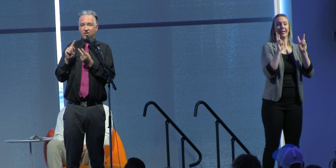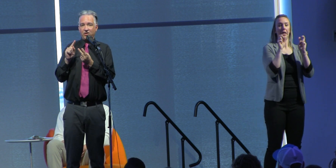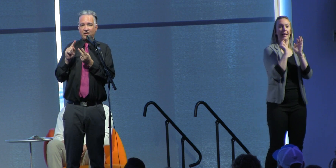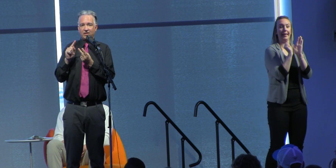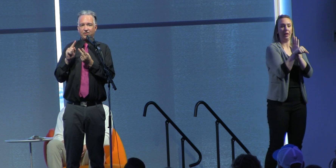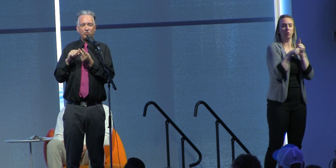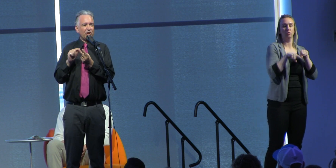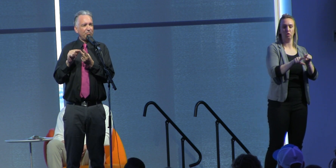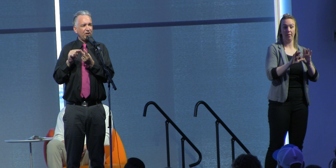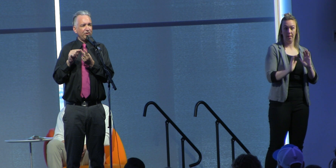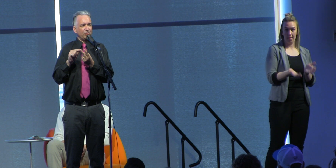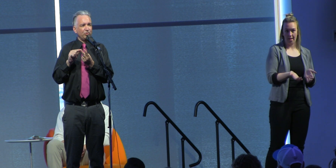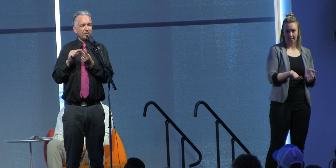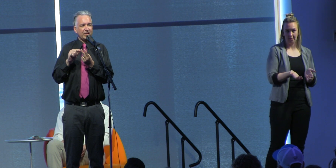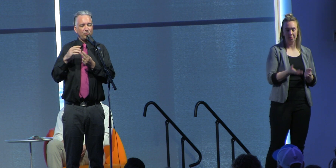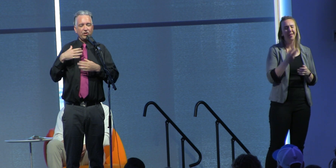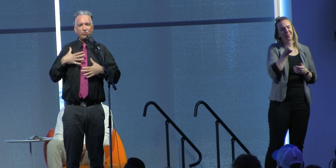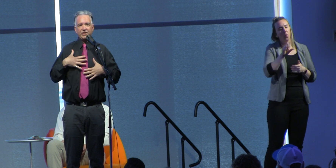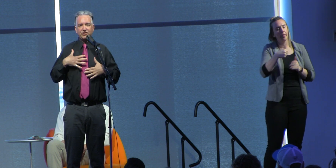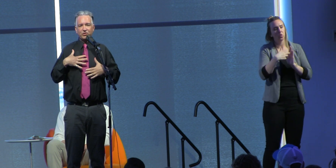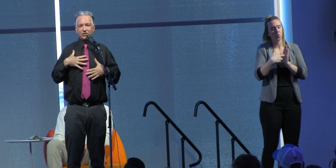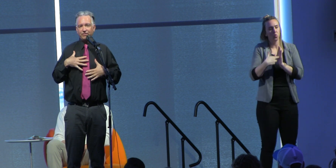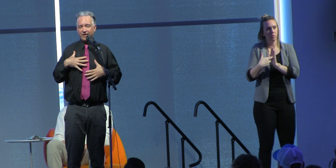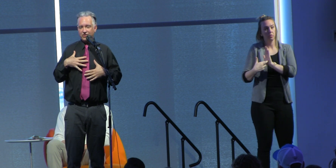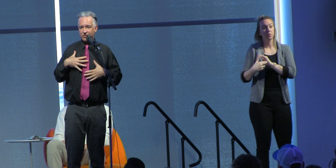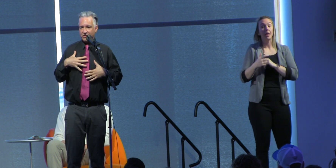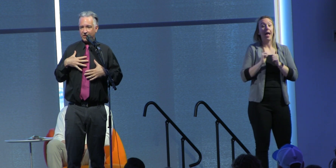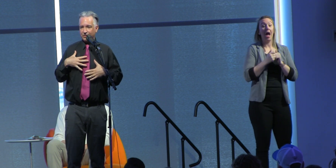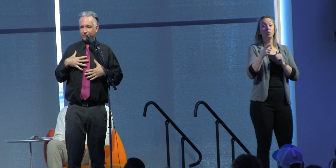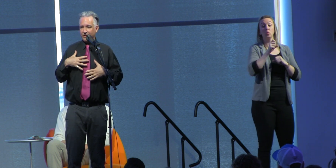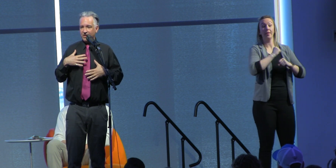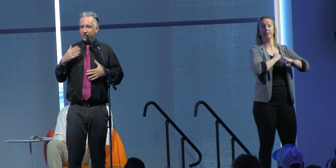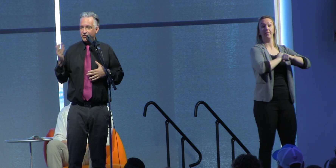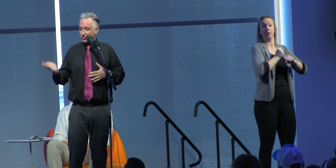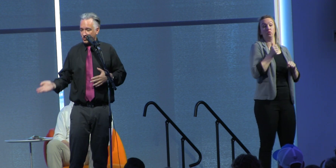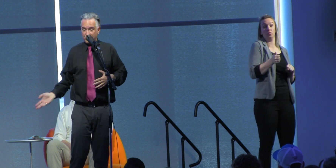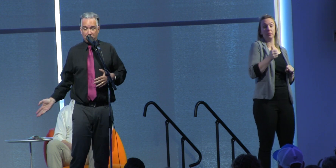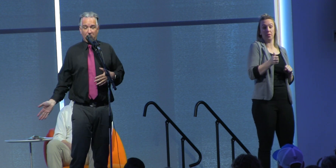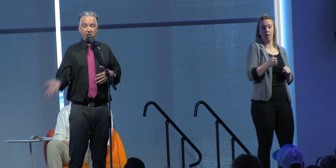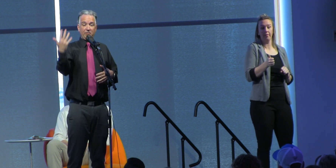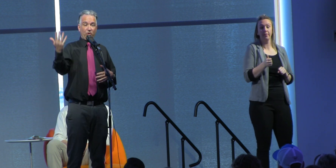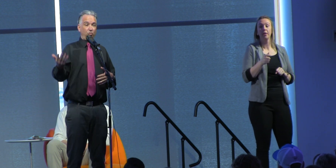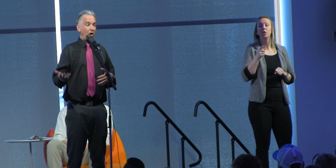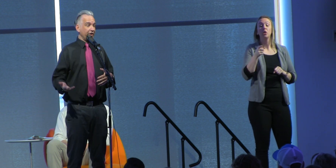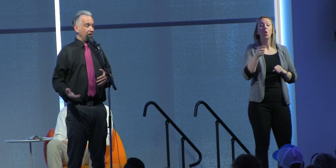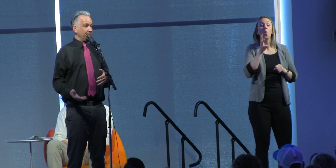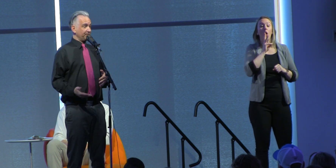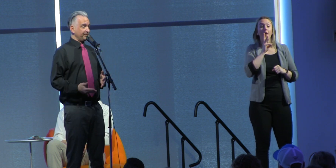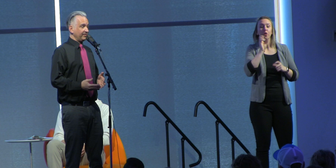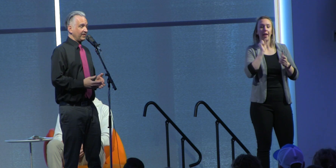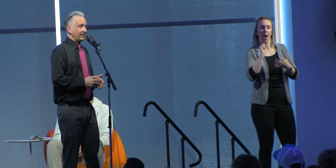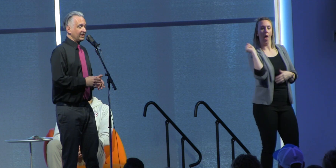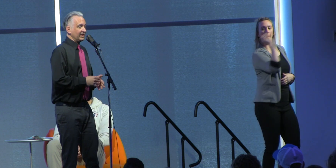and there were a couple other rules, and one of the ways you could defend yourself is you could spray them with